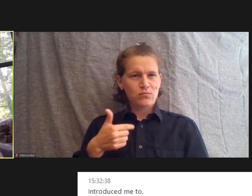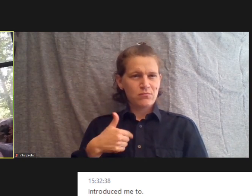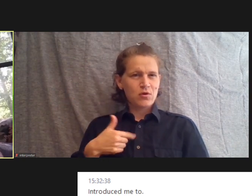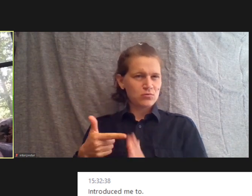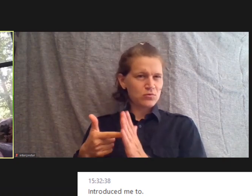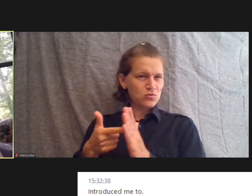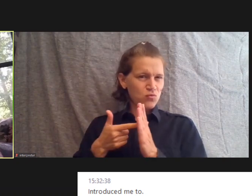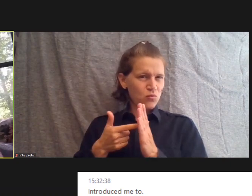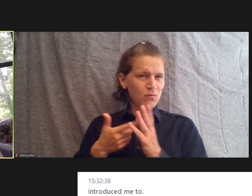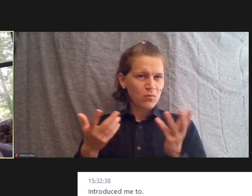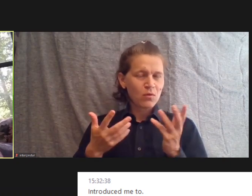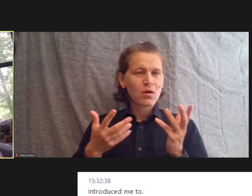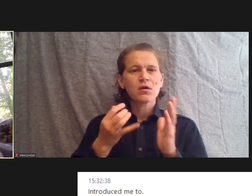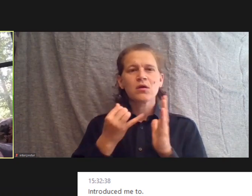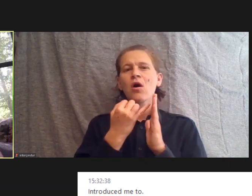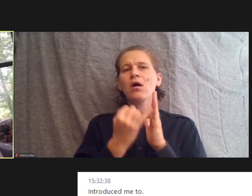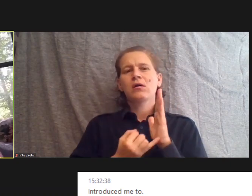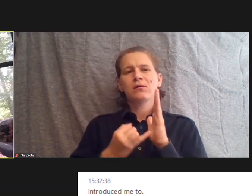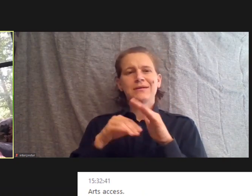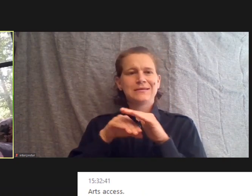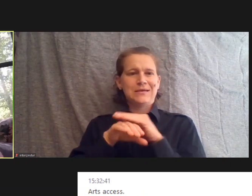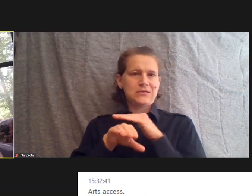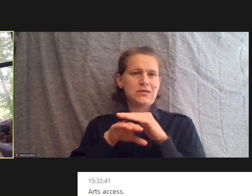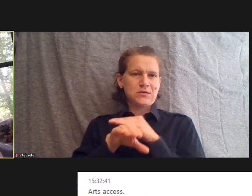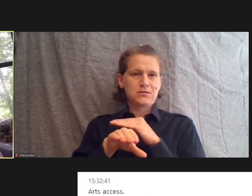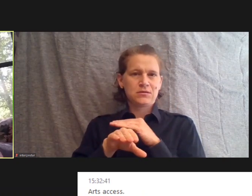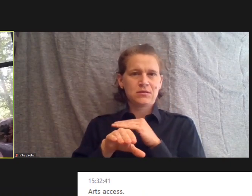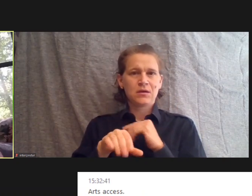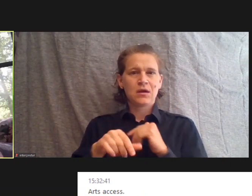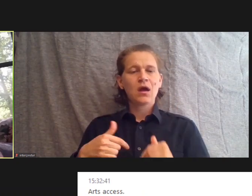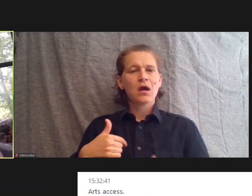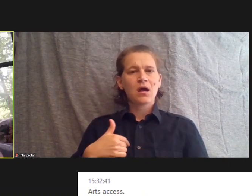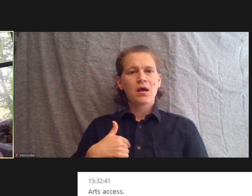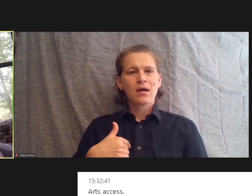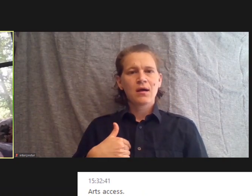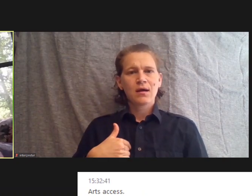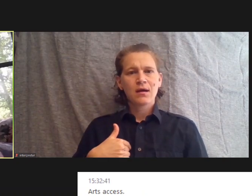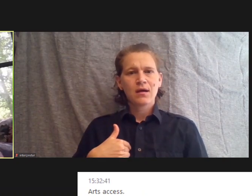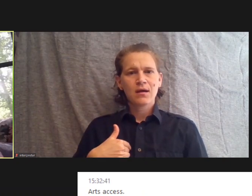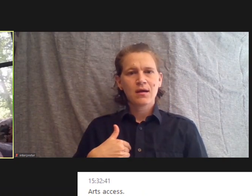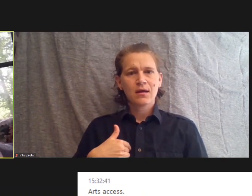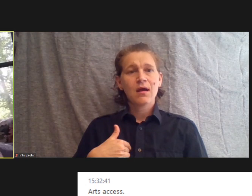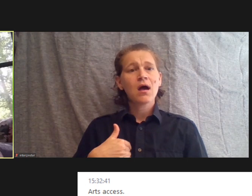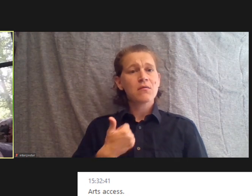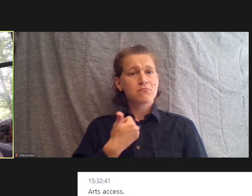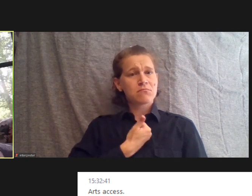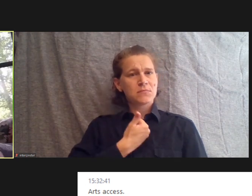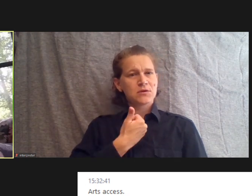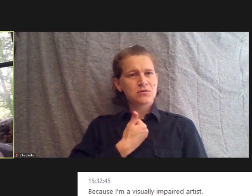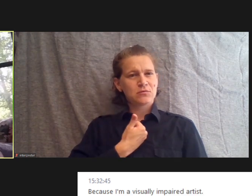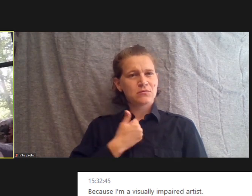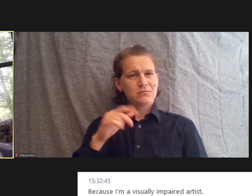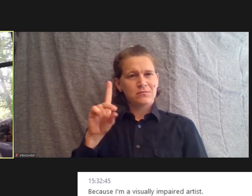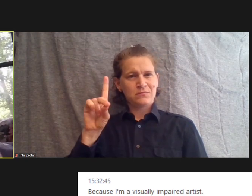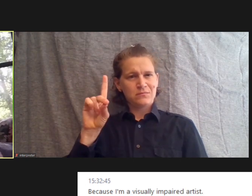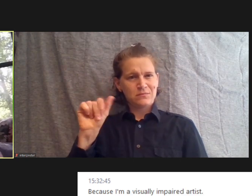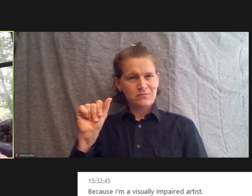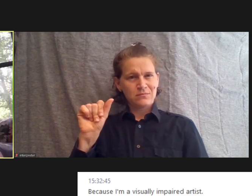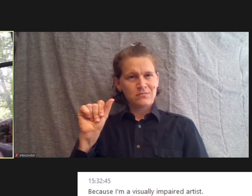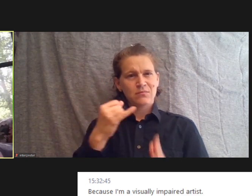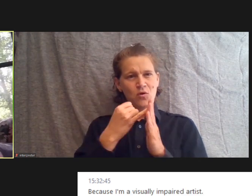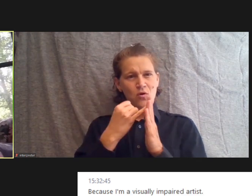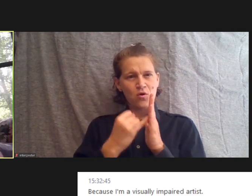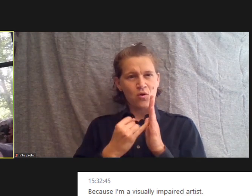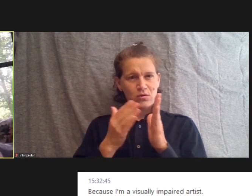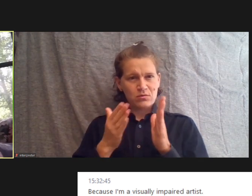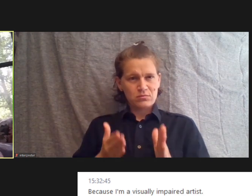arts access because I'm a visually impaired artist. This year, I have a